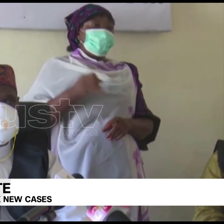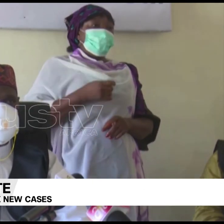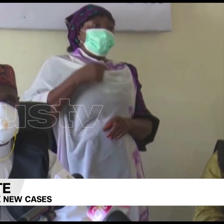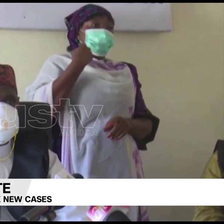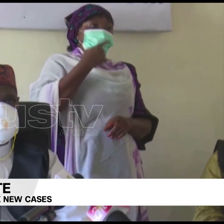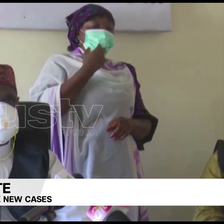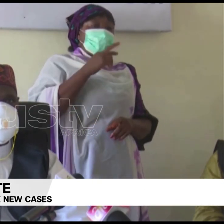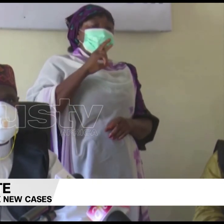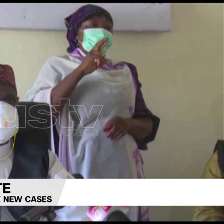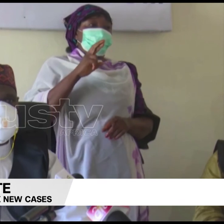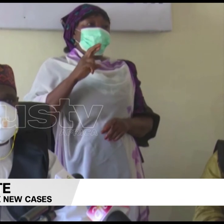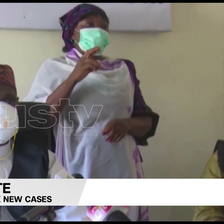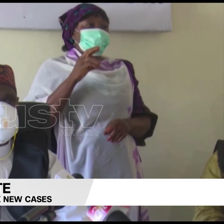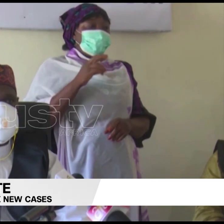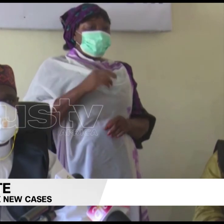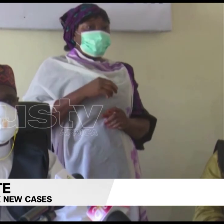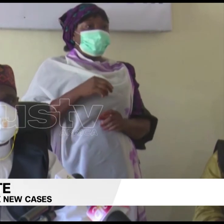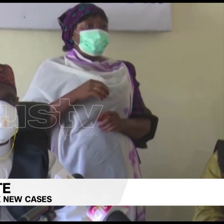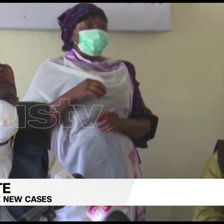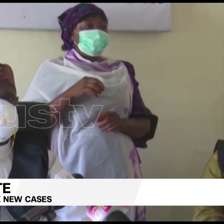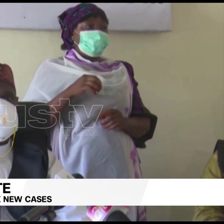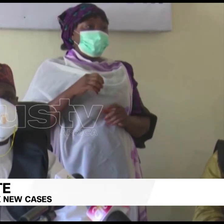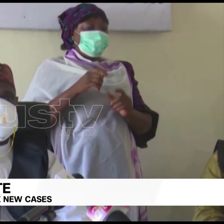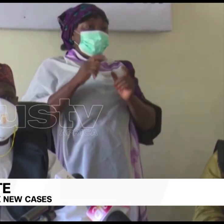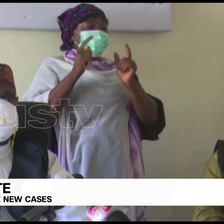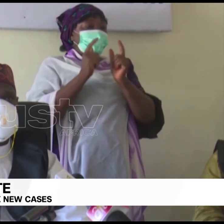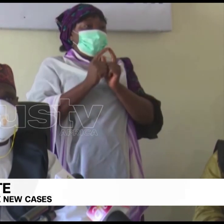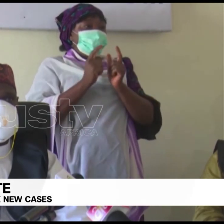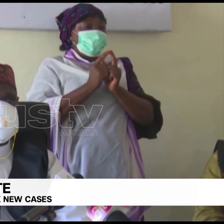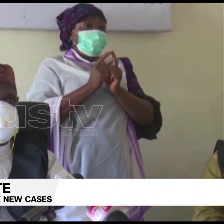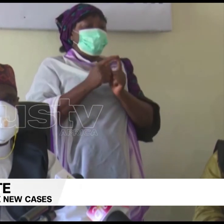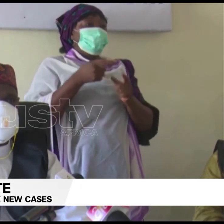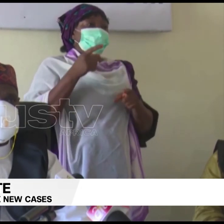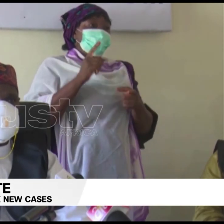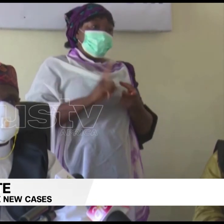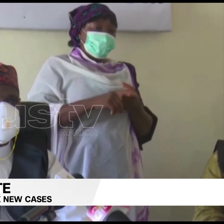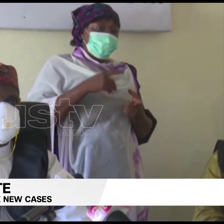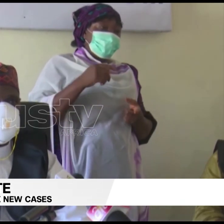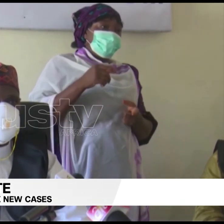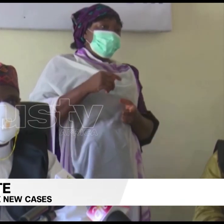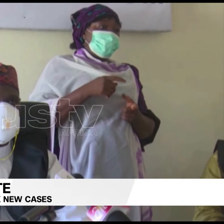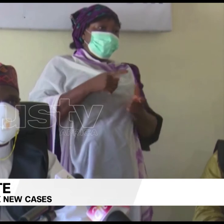traced to the initial case from Mubi.